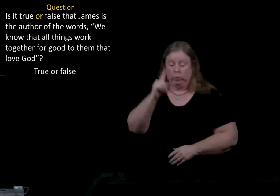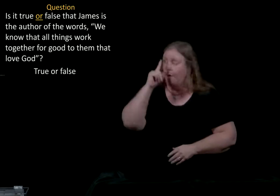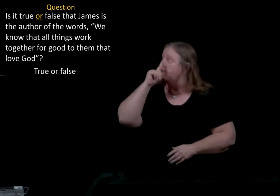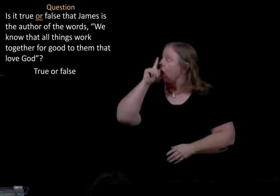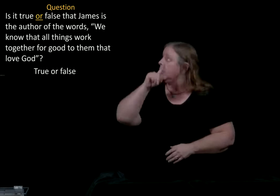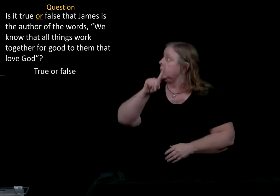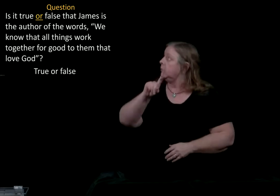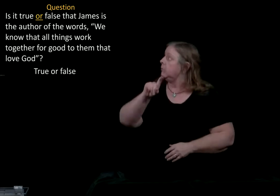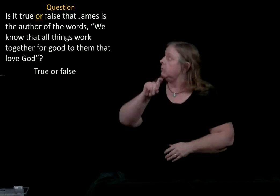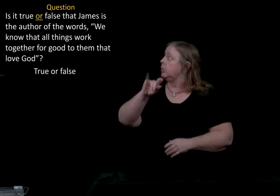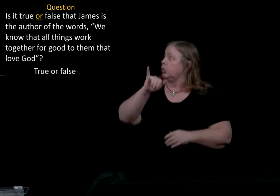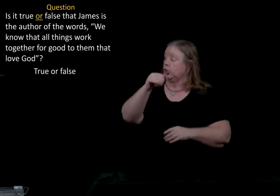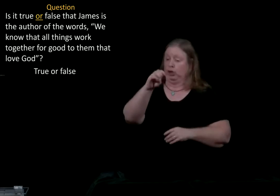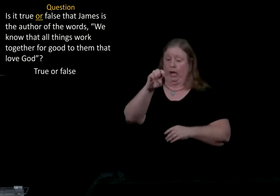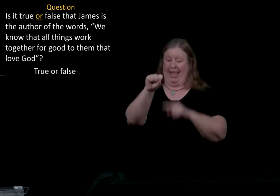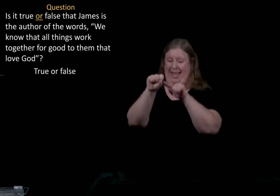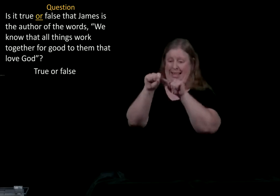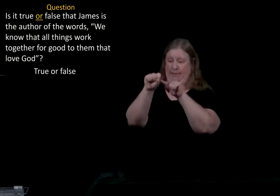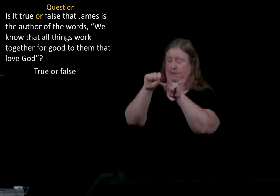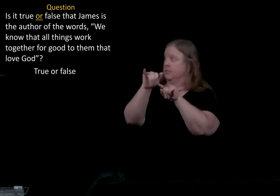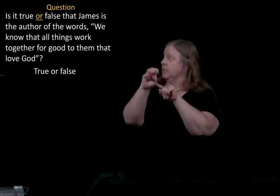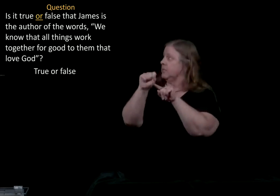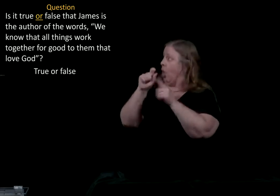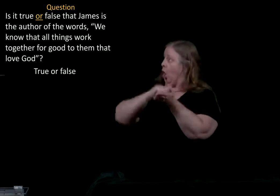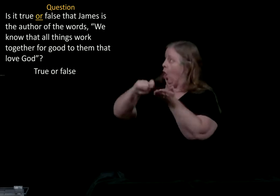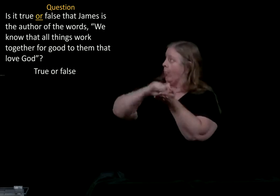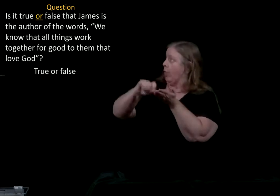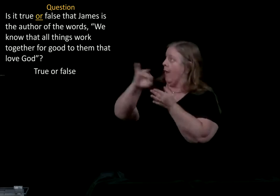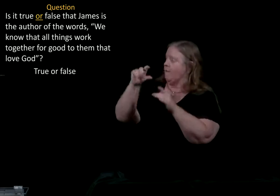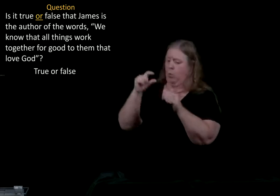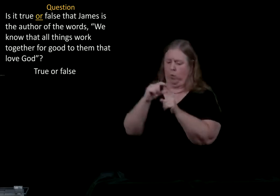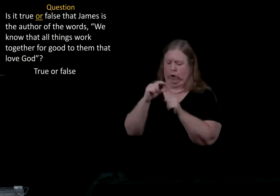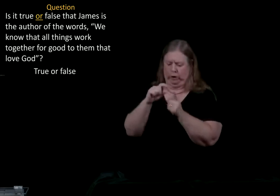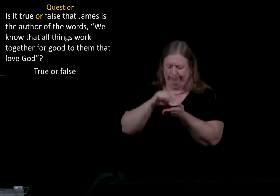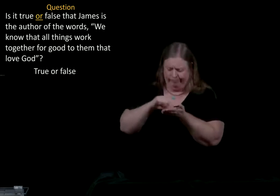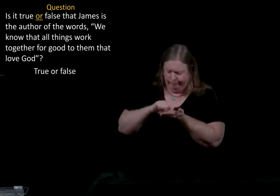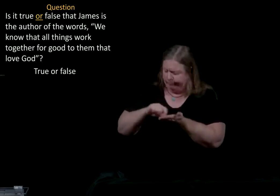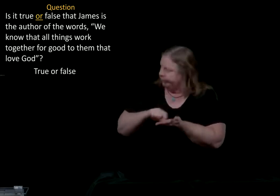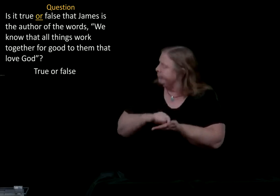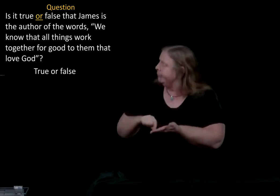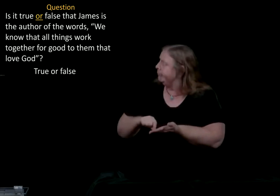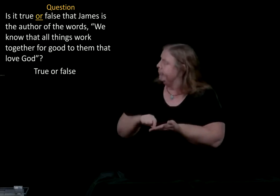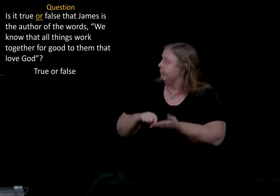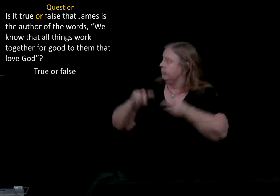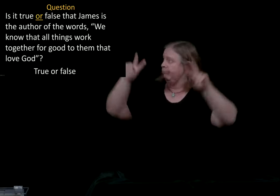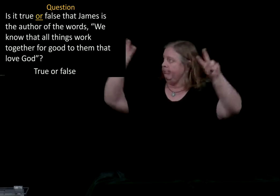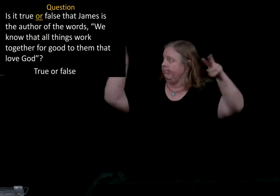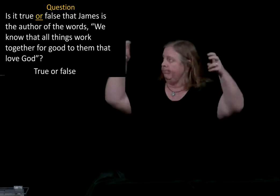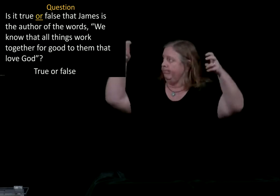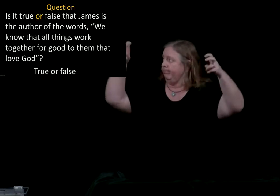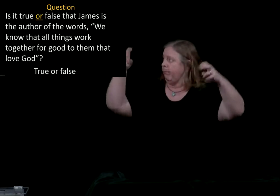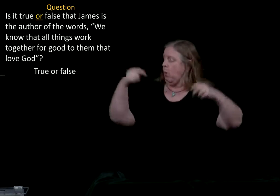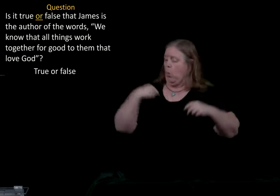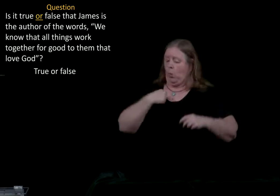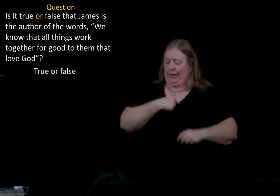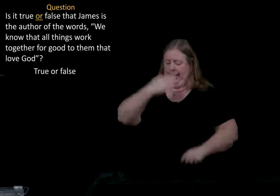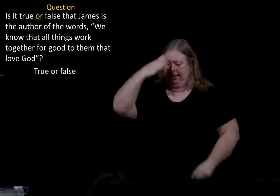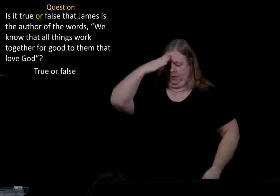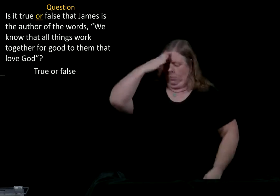Is it true or false? James, the author of the words, we know